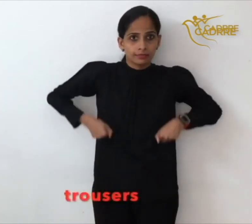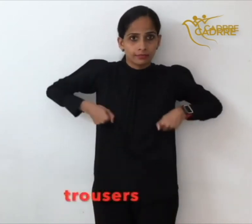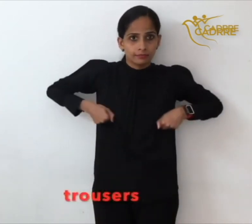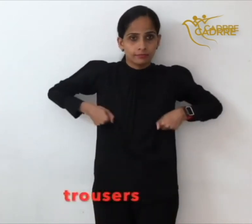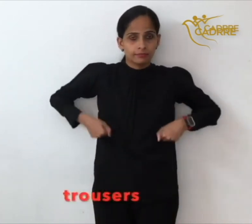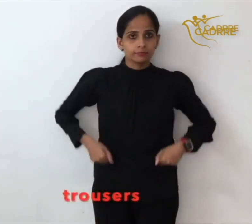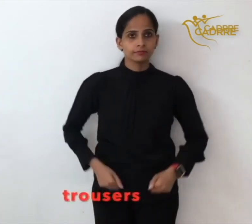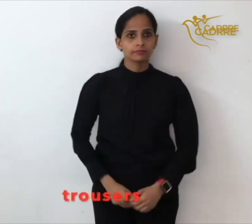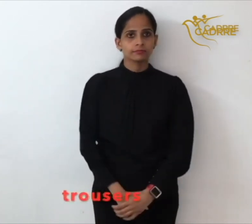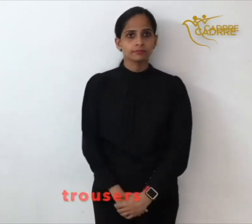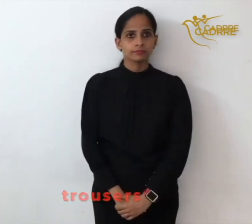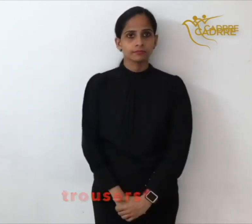Trousers.